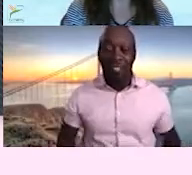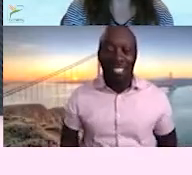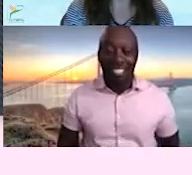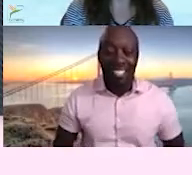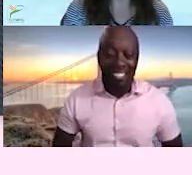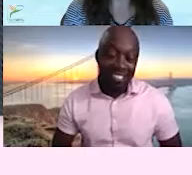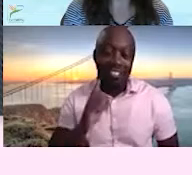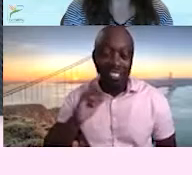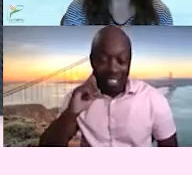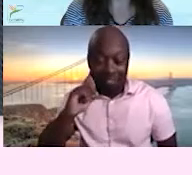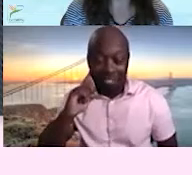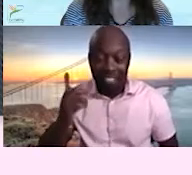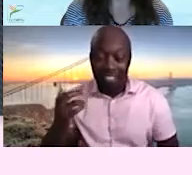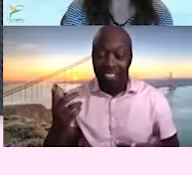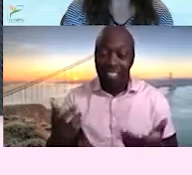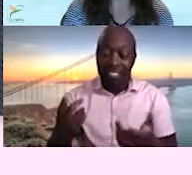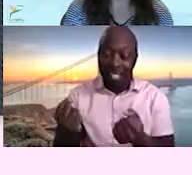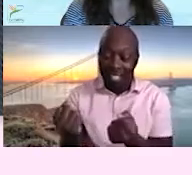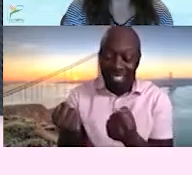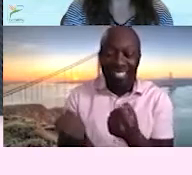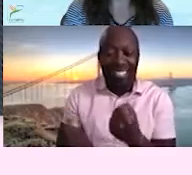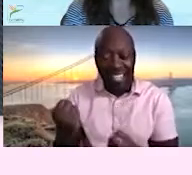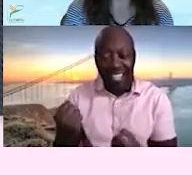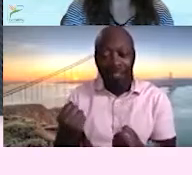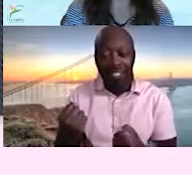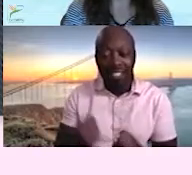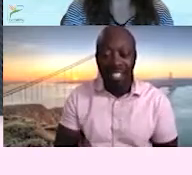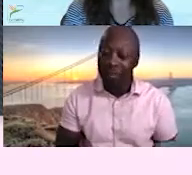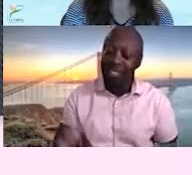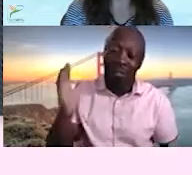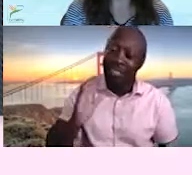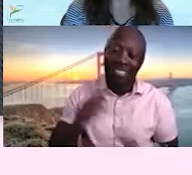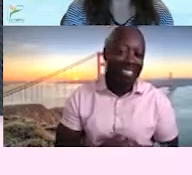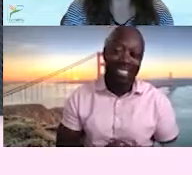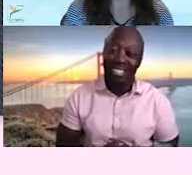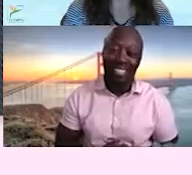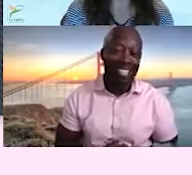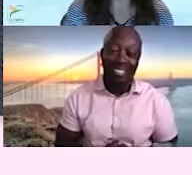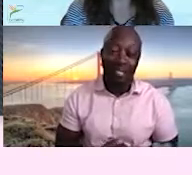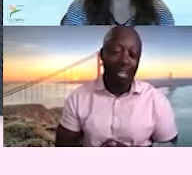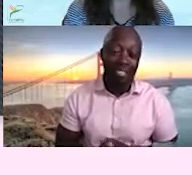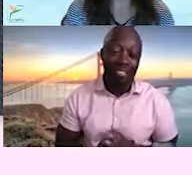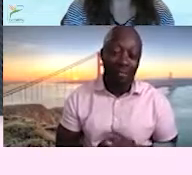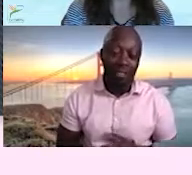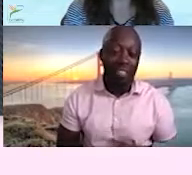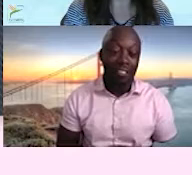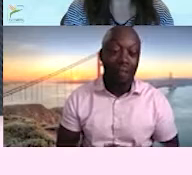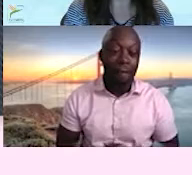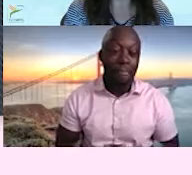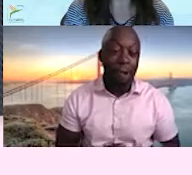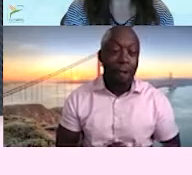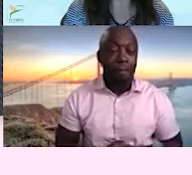number one thing, because usually deaf kids, they need sign language, and it wasn't always like that in the past,